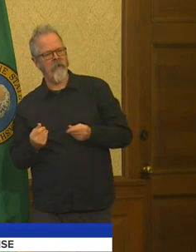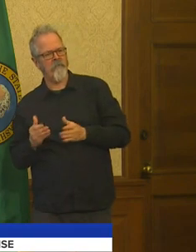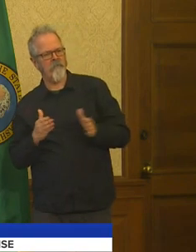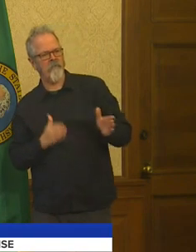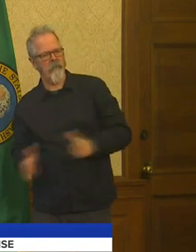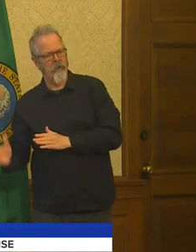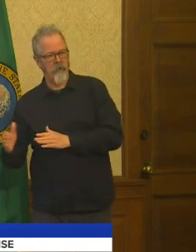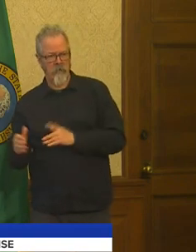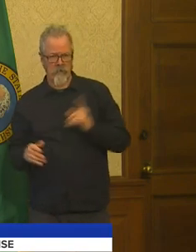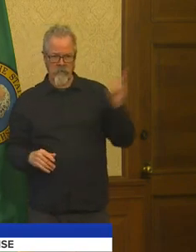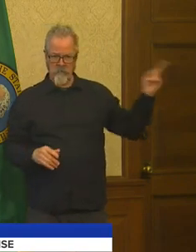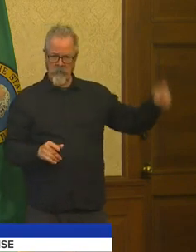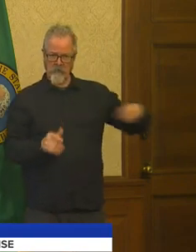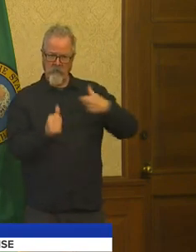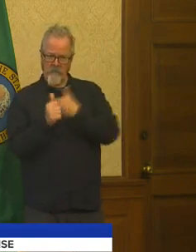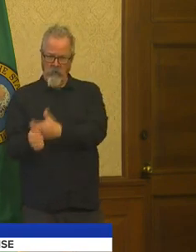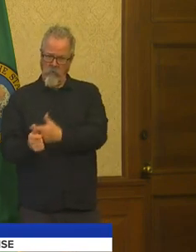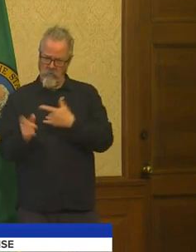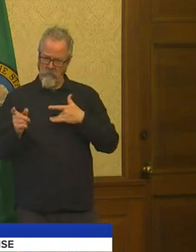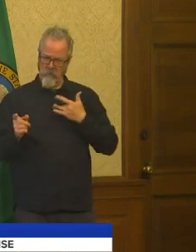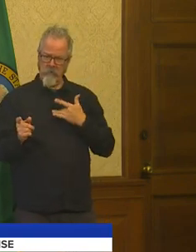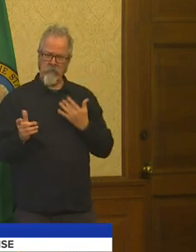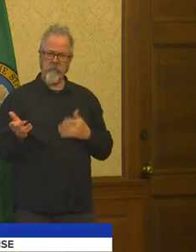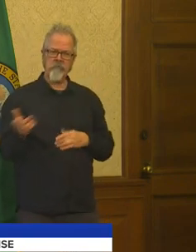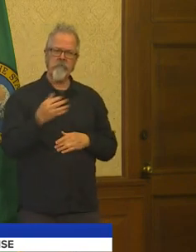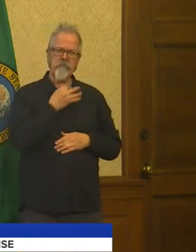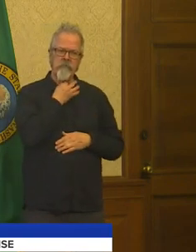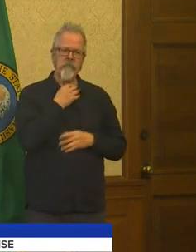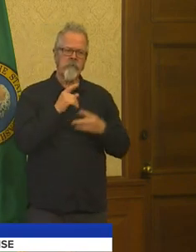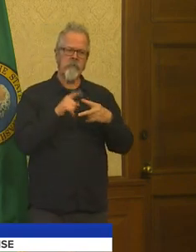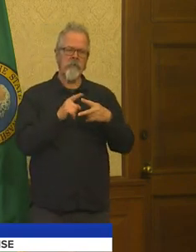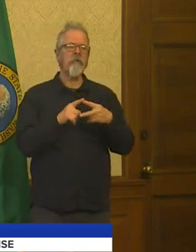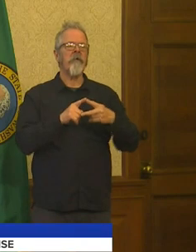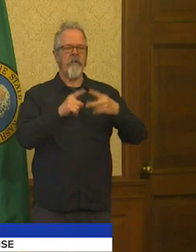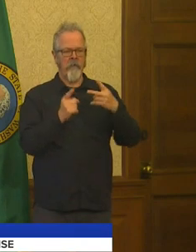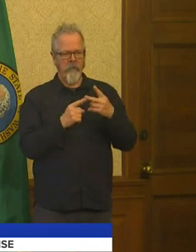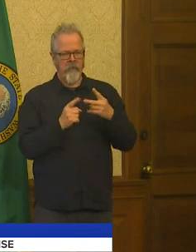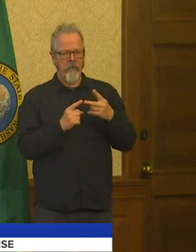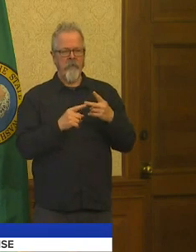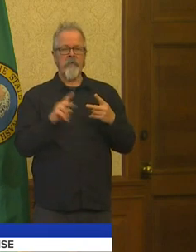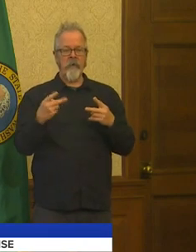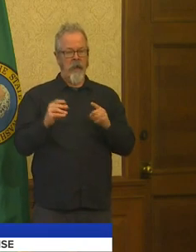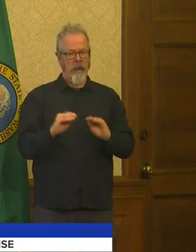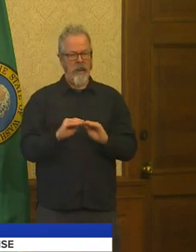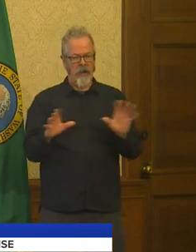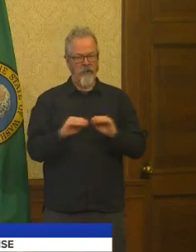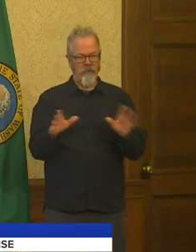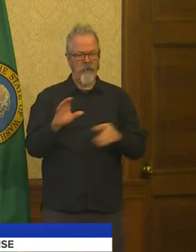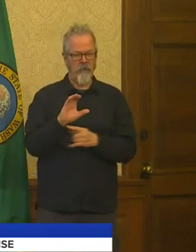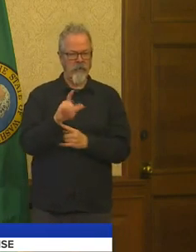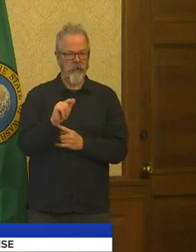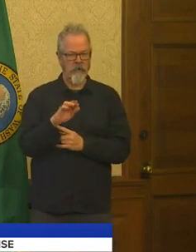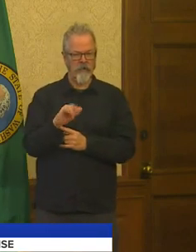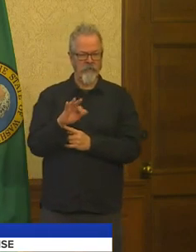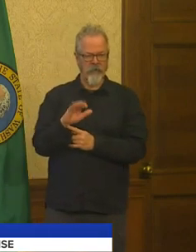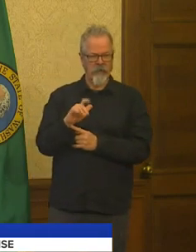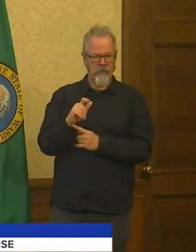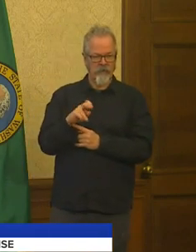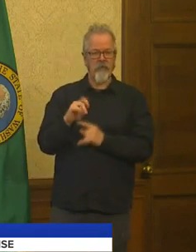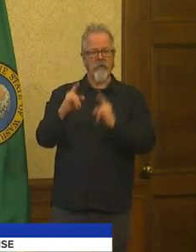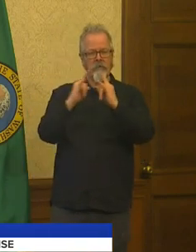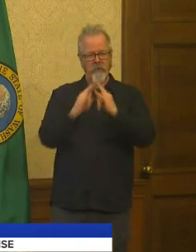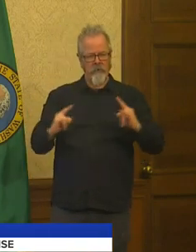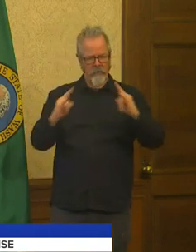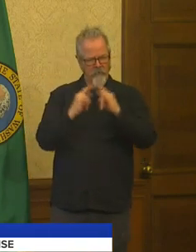Franz, I understand that camping is prohibited. Does that include backcountry or primitive camping sites where you would not be using any developed